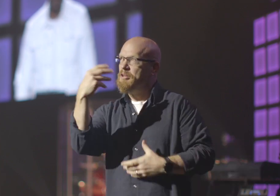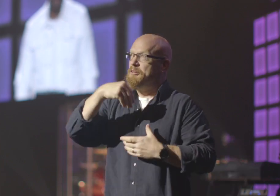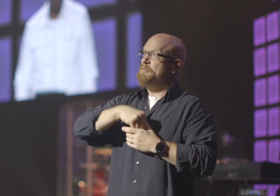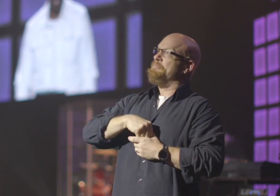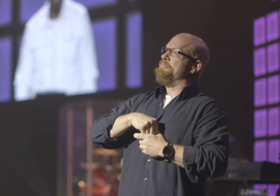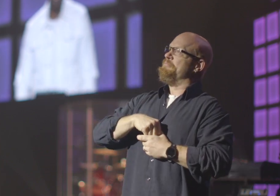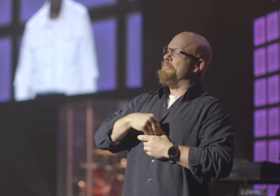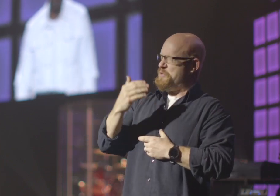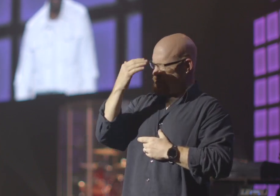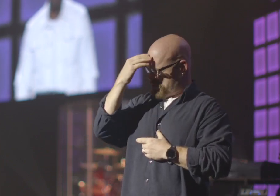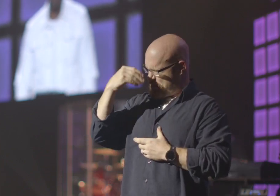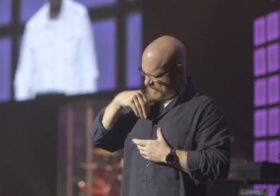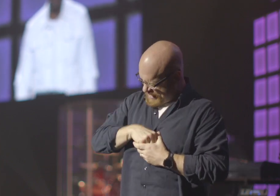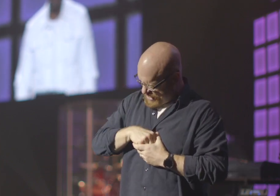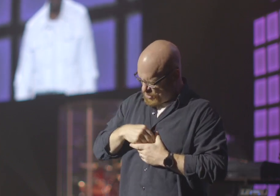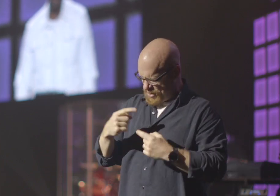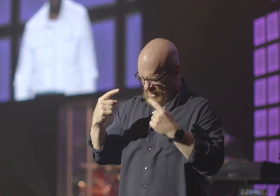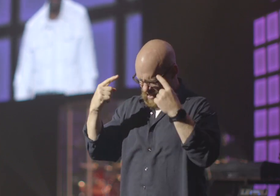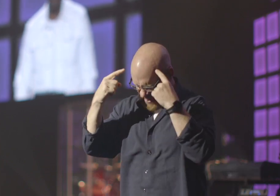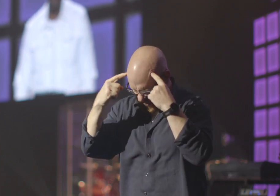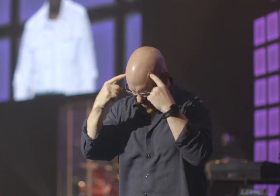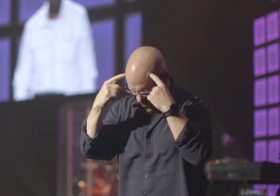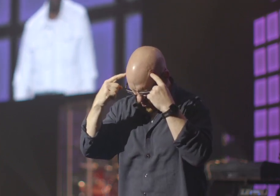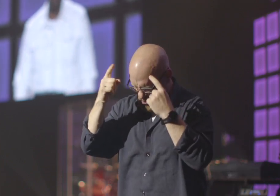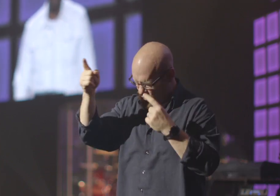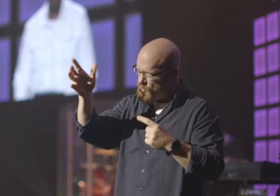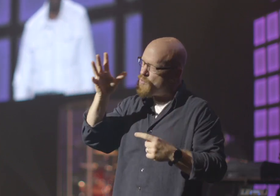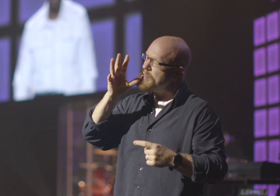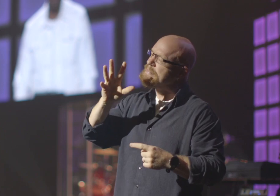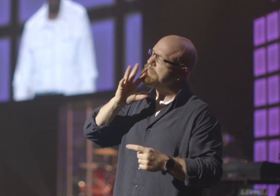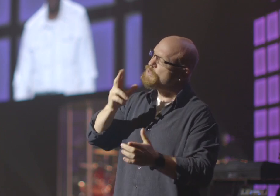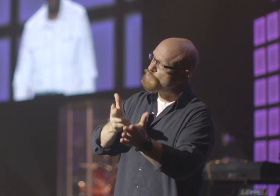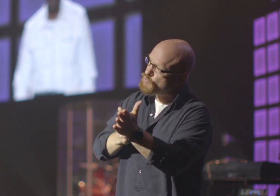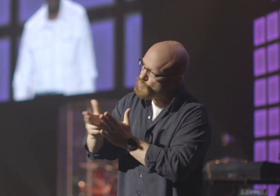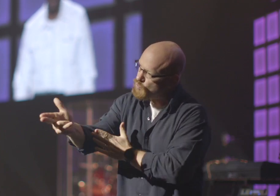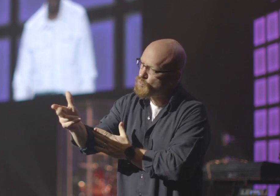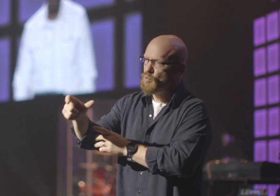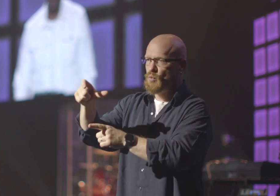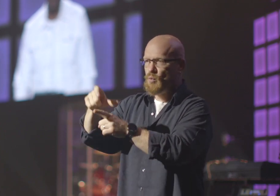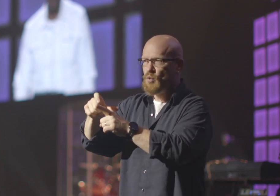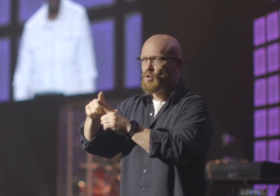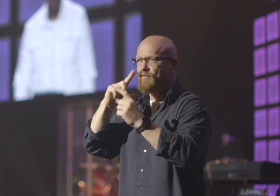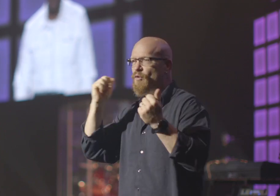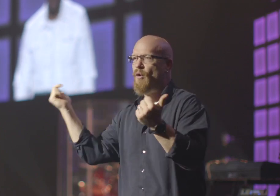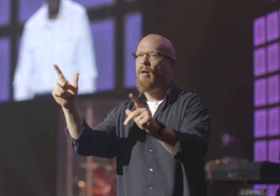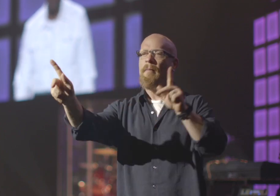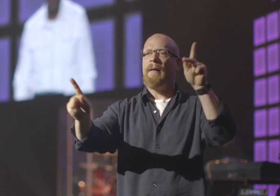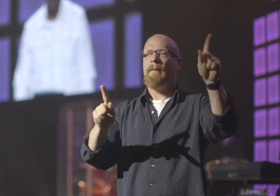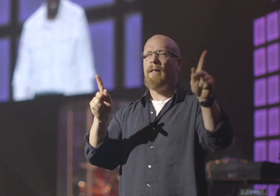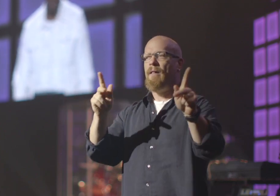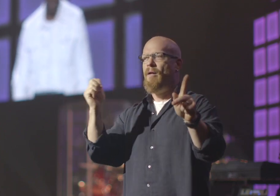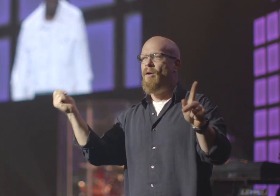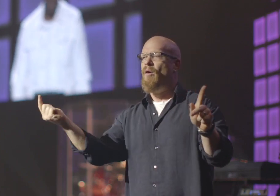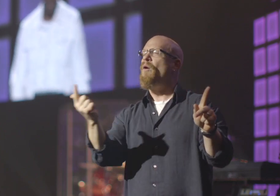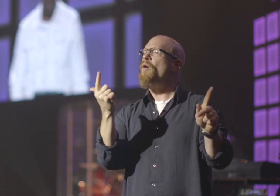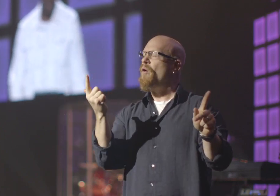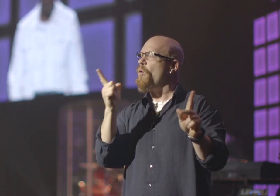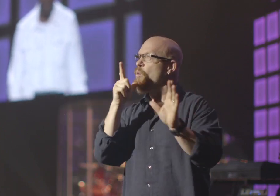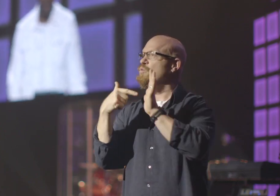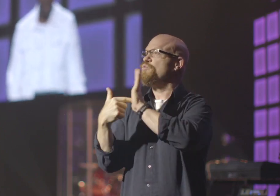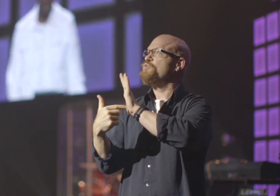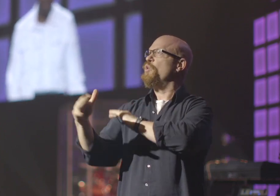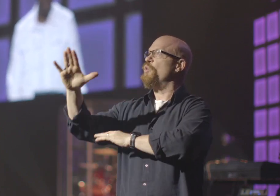he'll think through my mind. I know that he'll speak through our lips the word which you've ordained for us to say to your people this morning. All that will be manifest, Father,